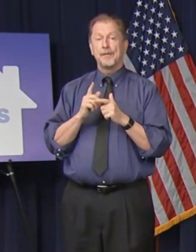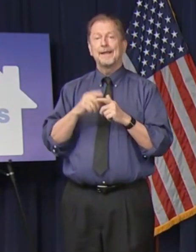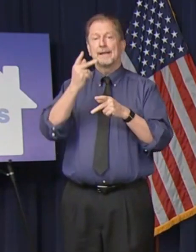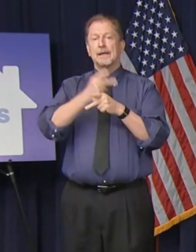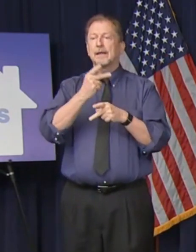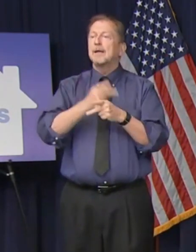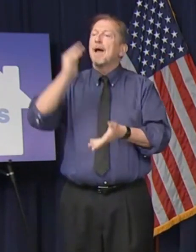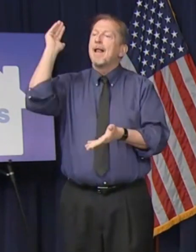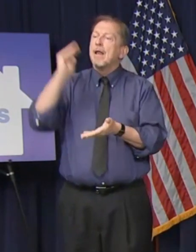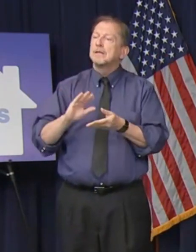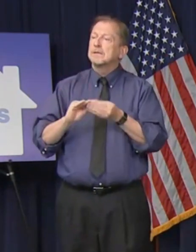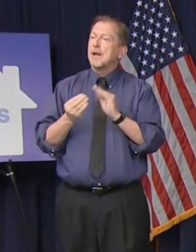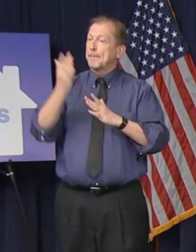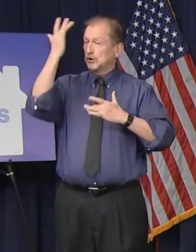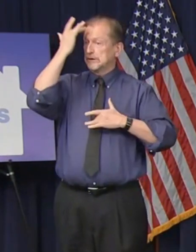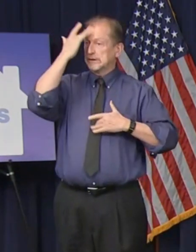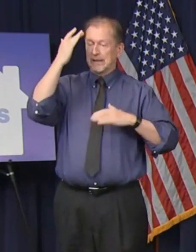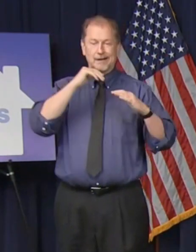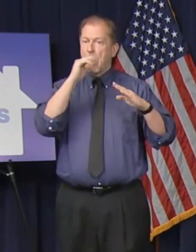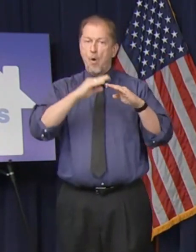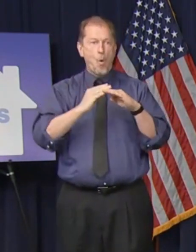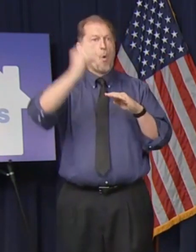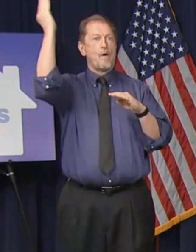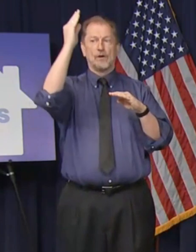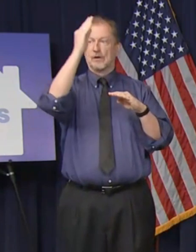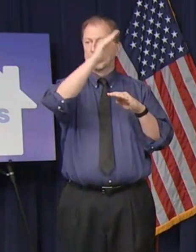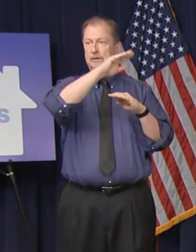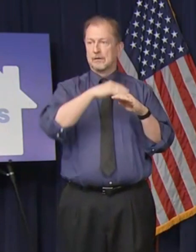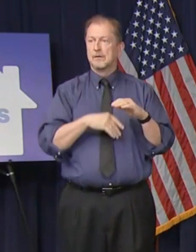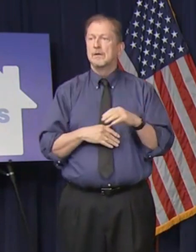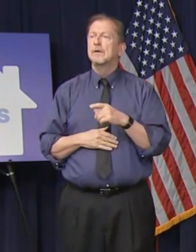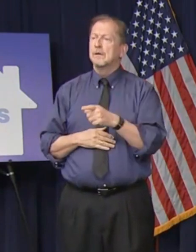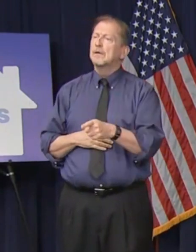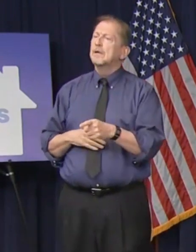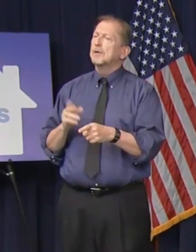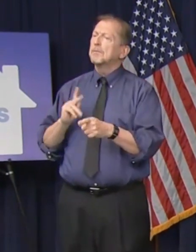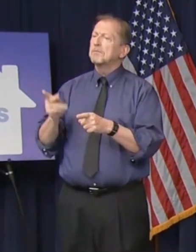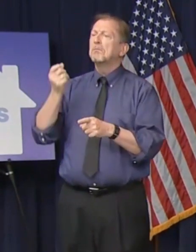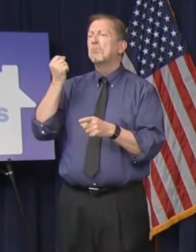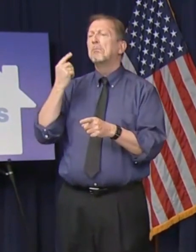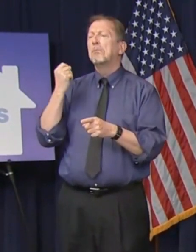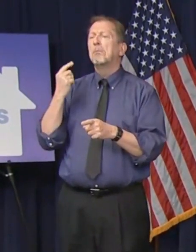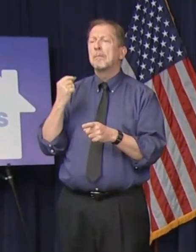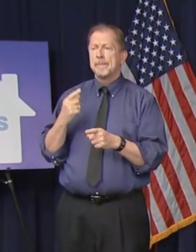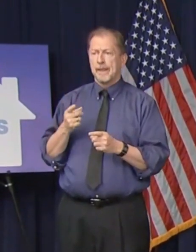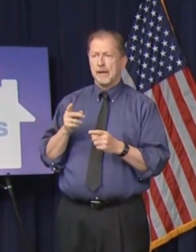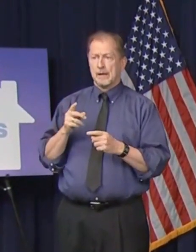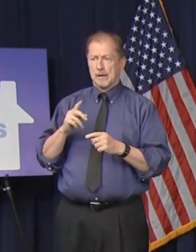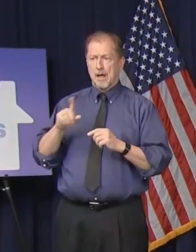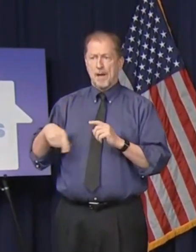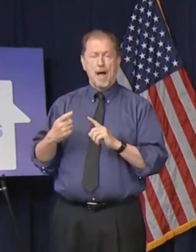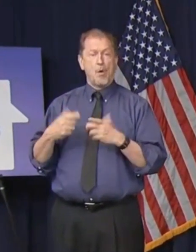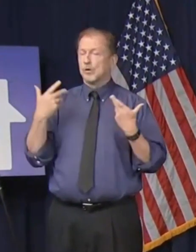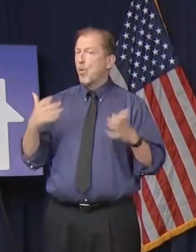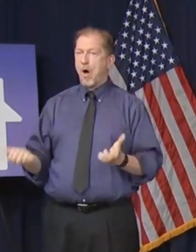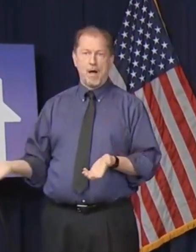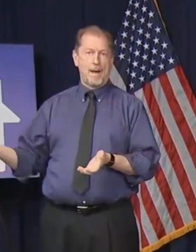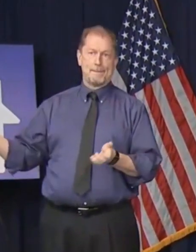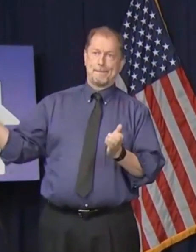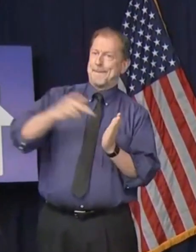that few people as possible get sick. I think most people understand the need for avoiding a resurgence of the